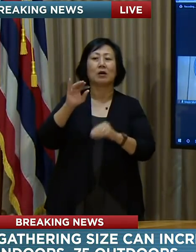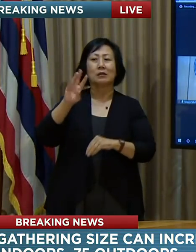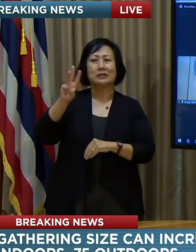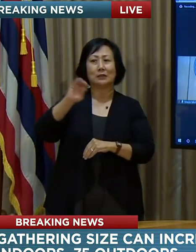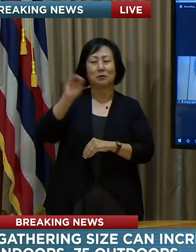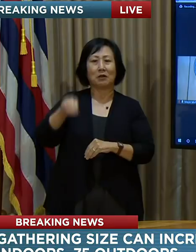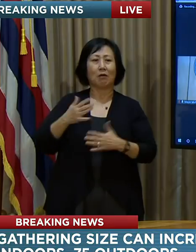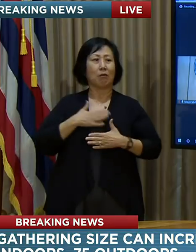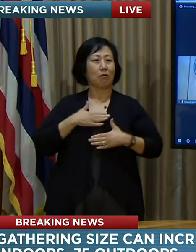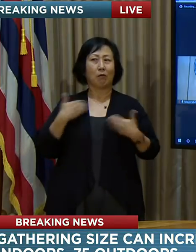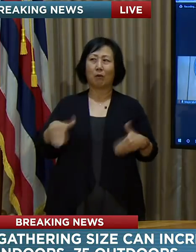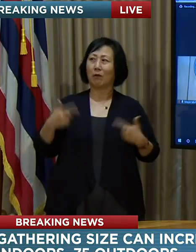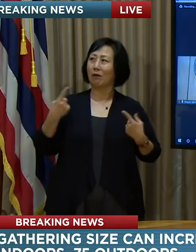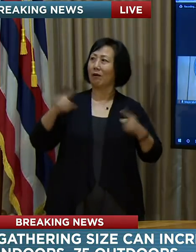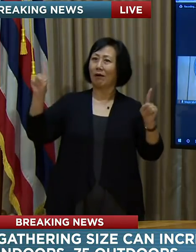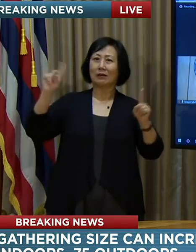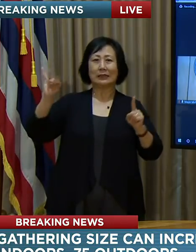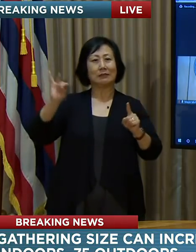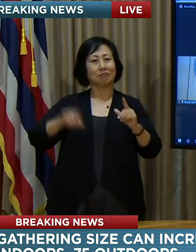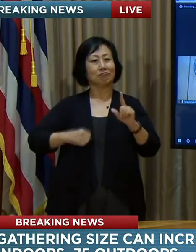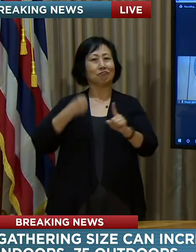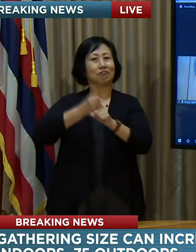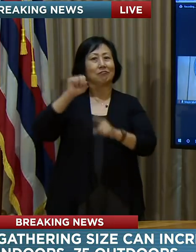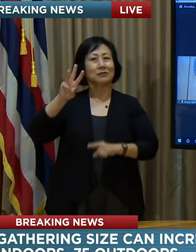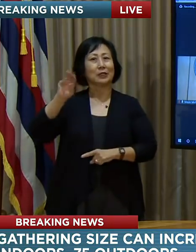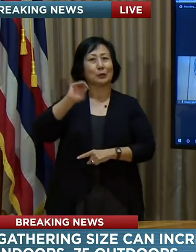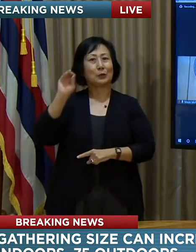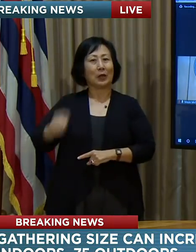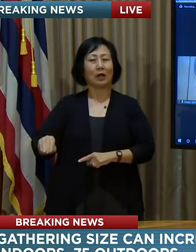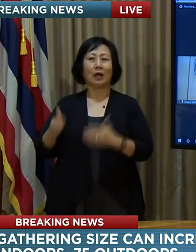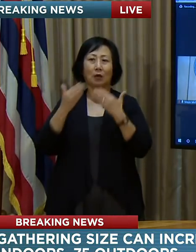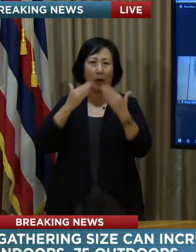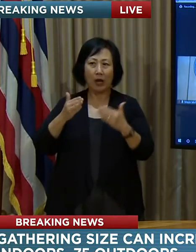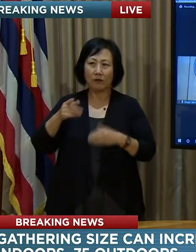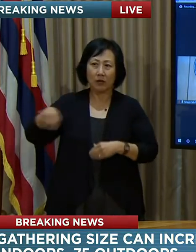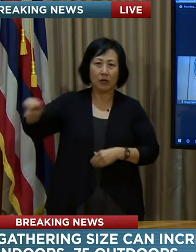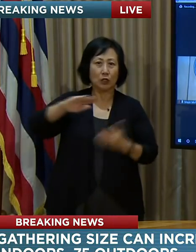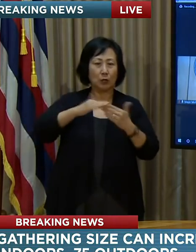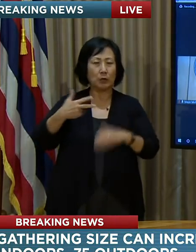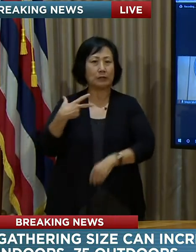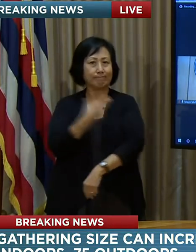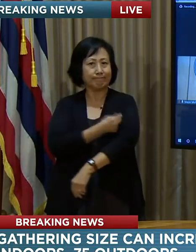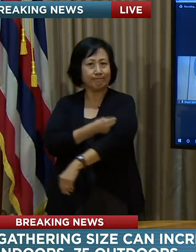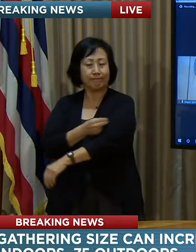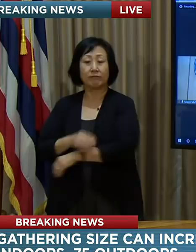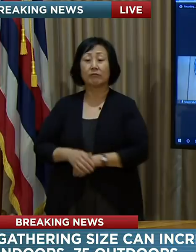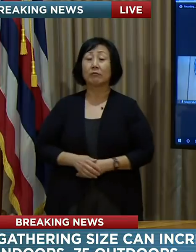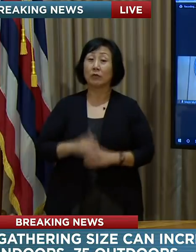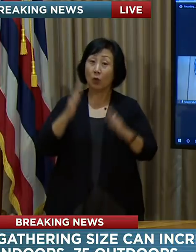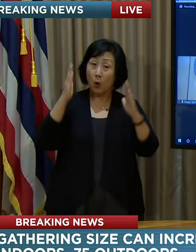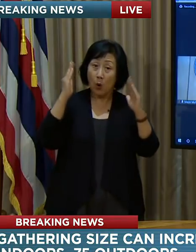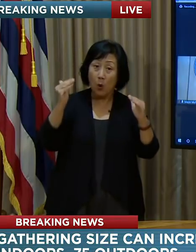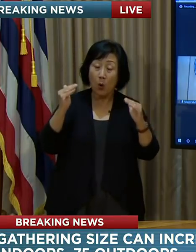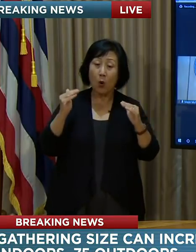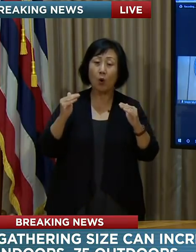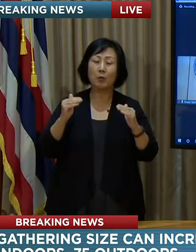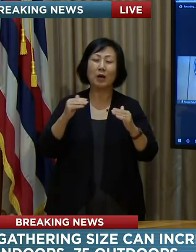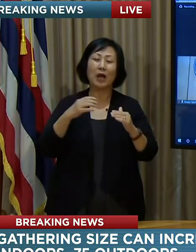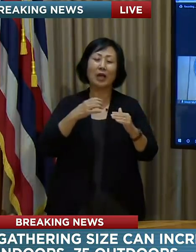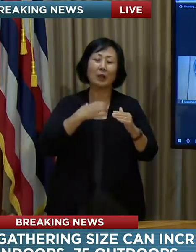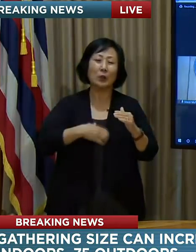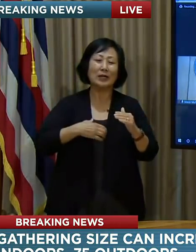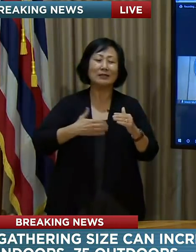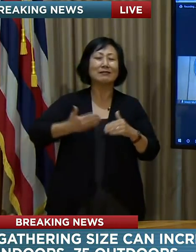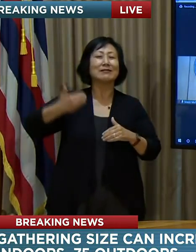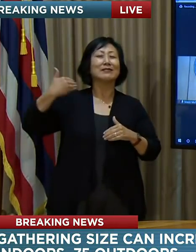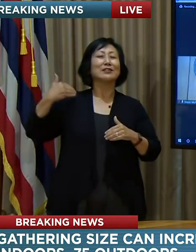great achievement by our community. I'm very grateful that our community has responded the way they have. I only hope that it would have come a little bit earlier in time